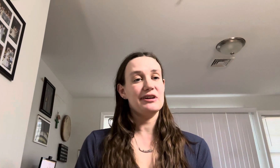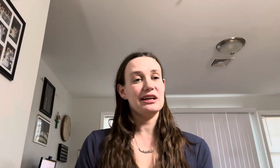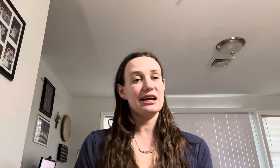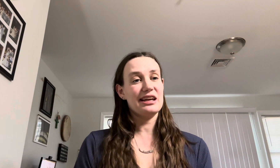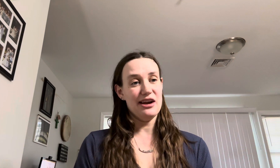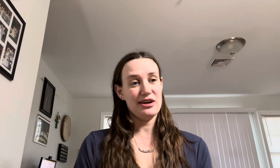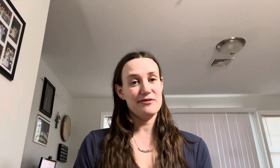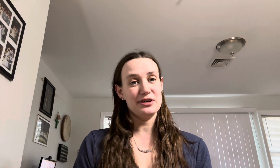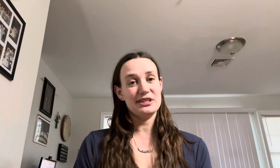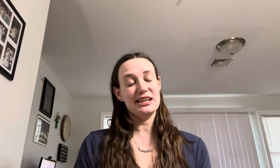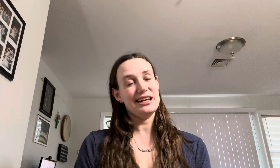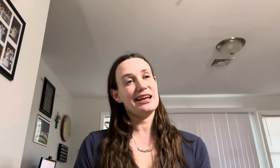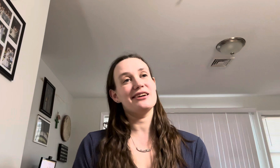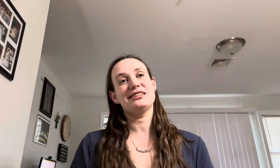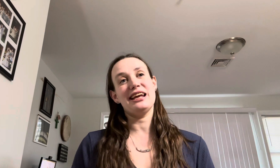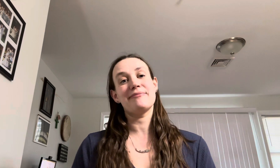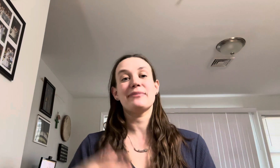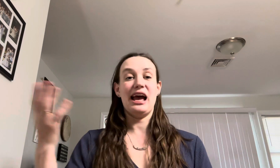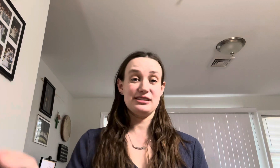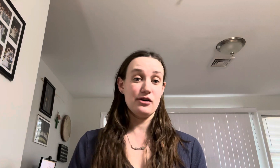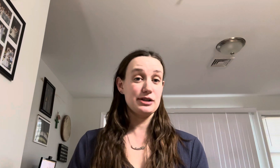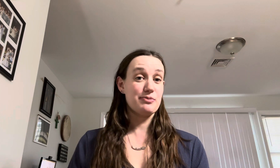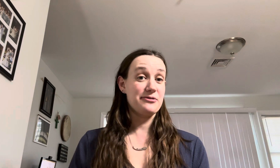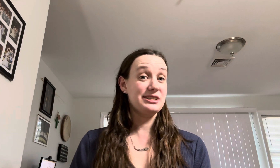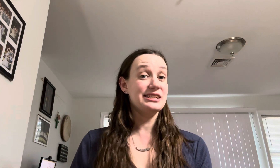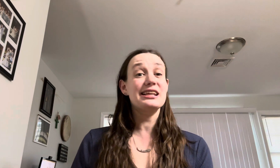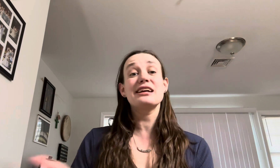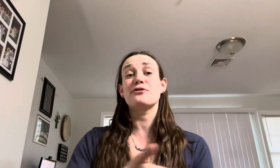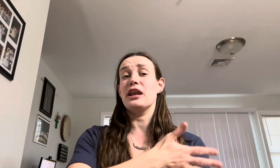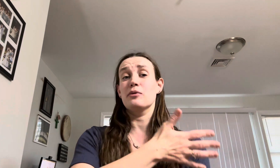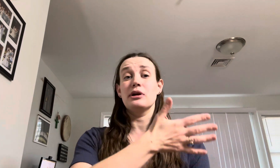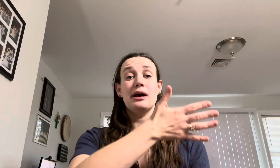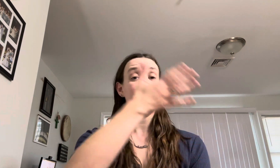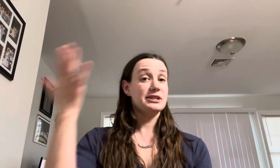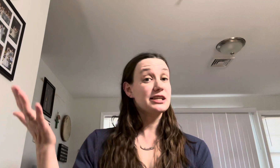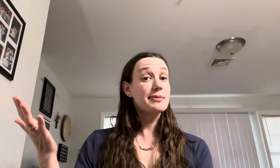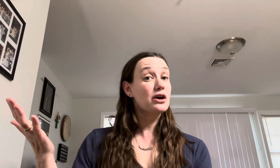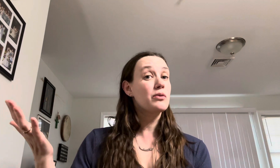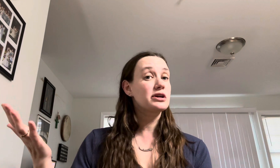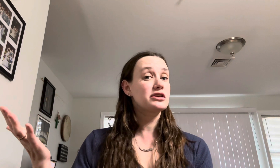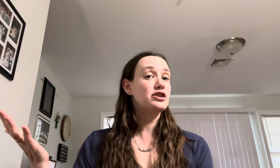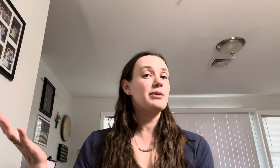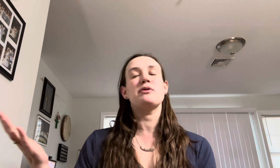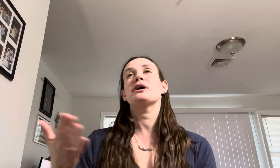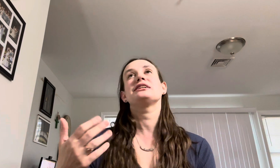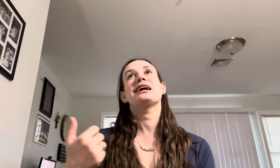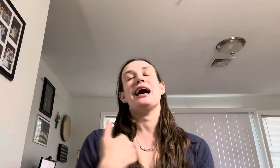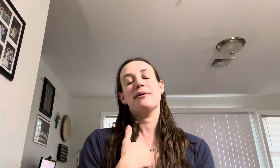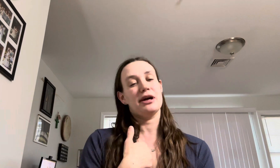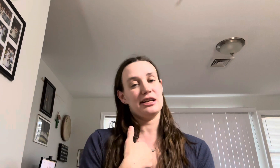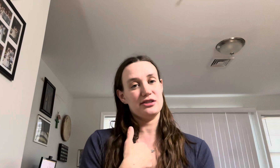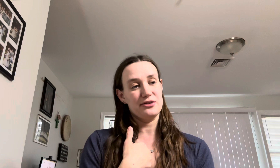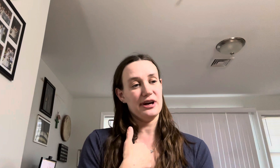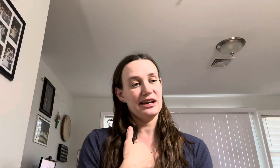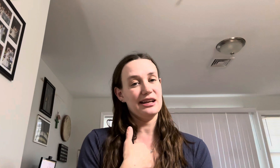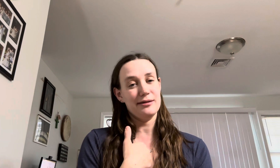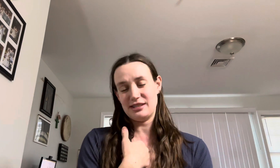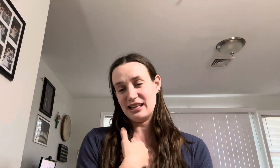hearing caregivers in a daycare setting. As I always preface these things for anyone besides my coworkers who may be watching, I am not a certified sign